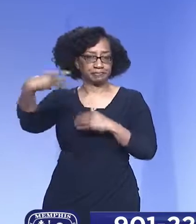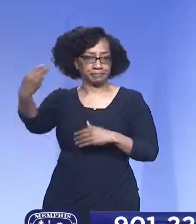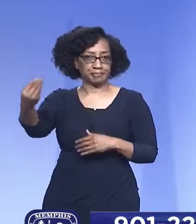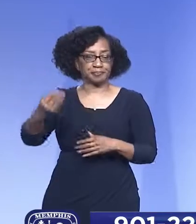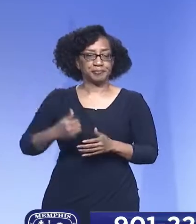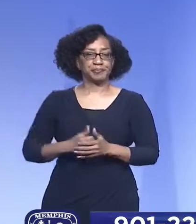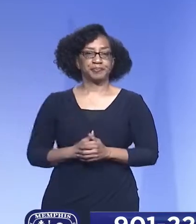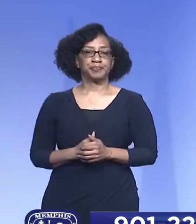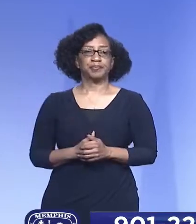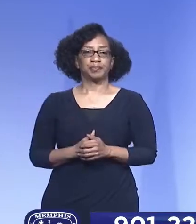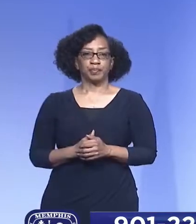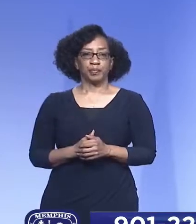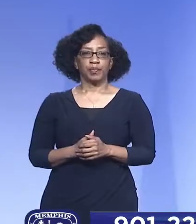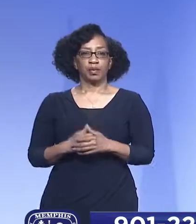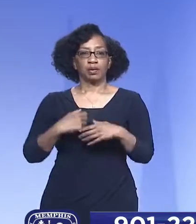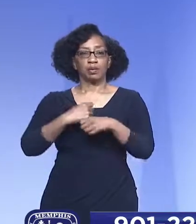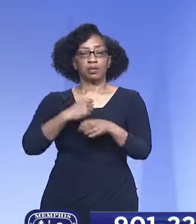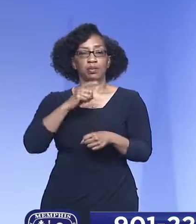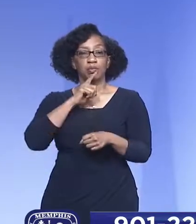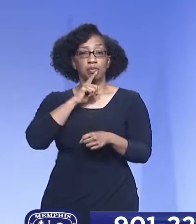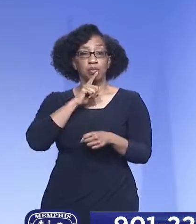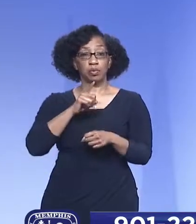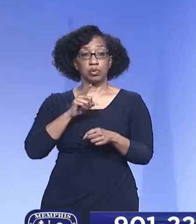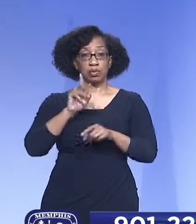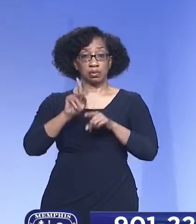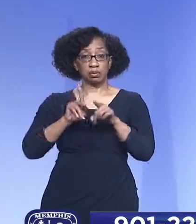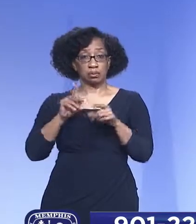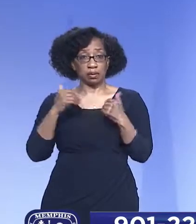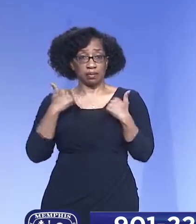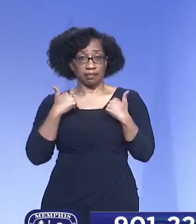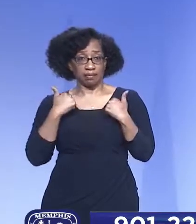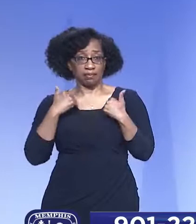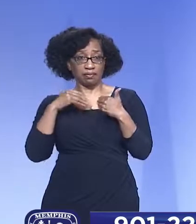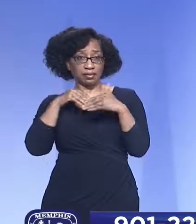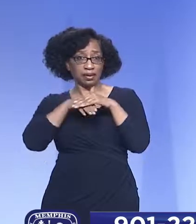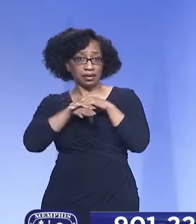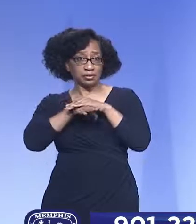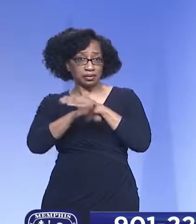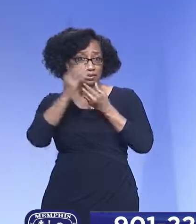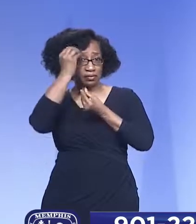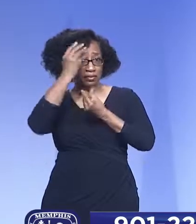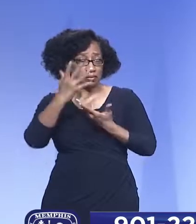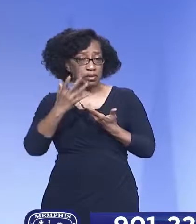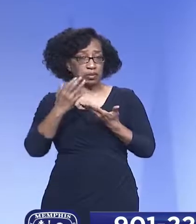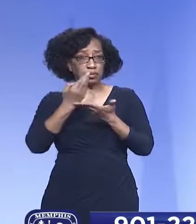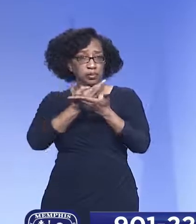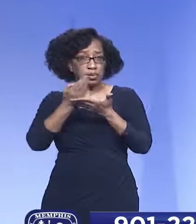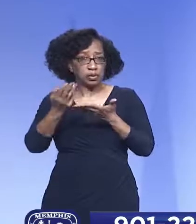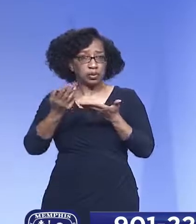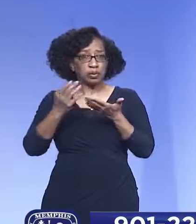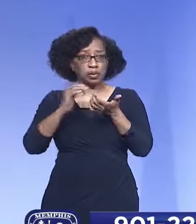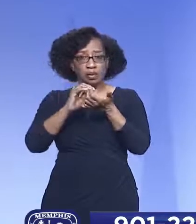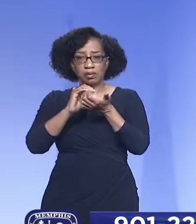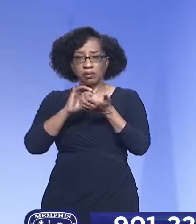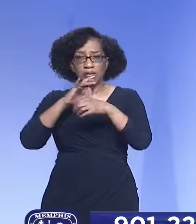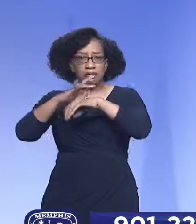and ensuring that they have access to information as it relates to resources that's